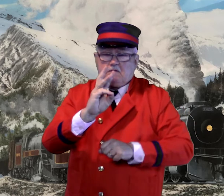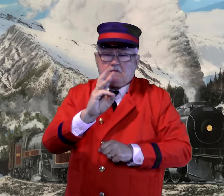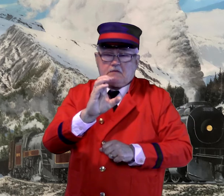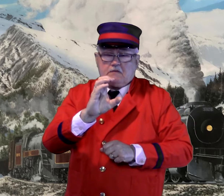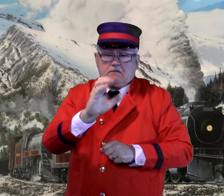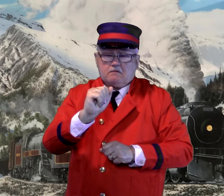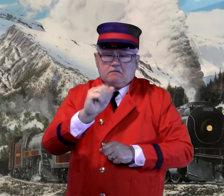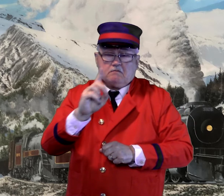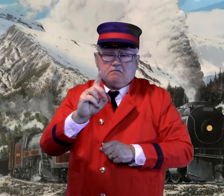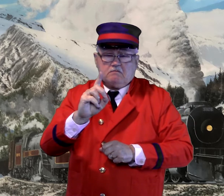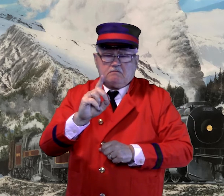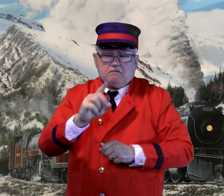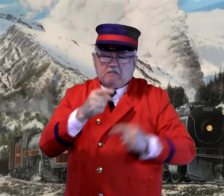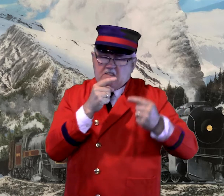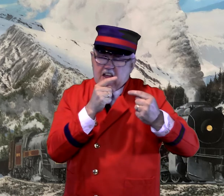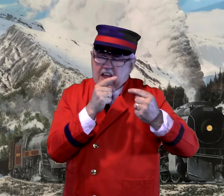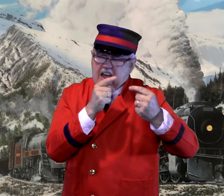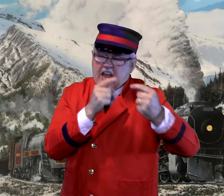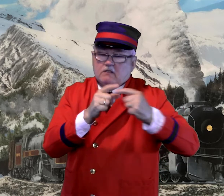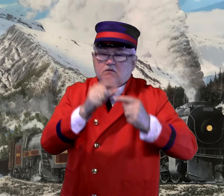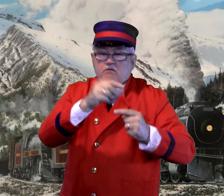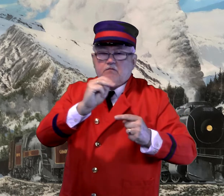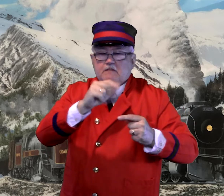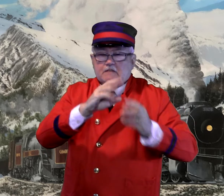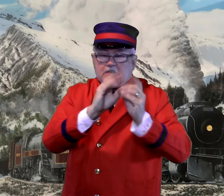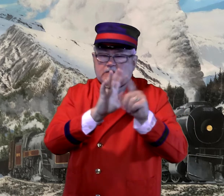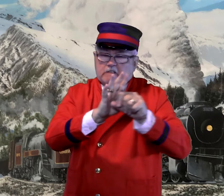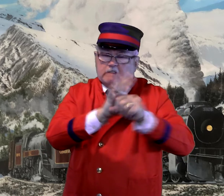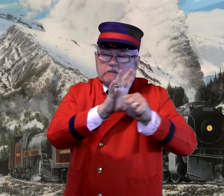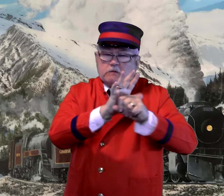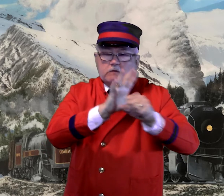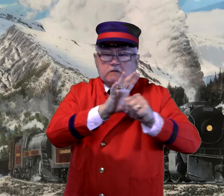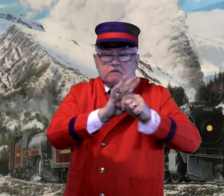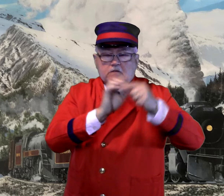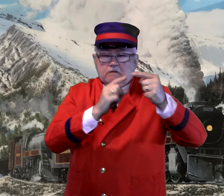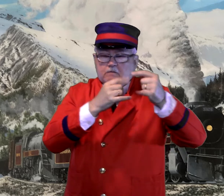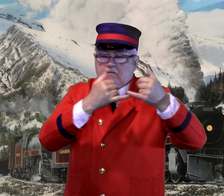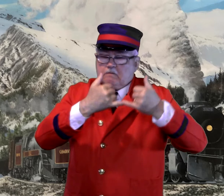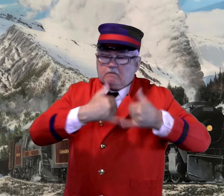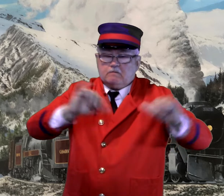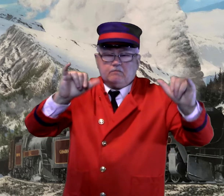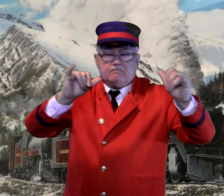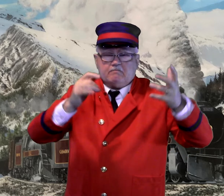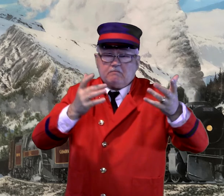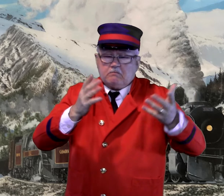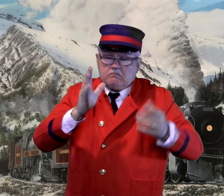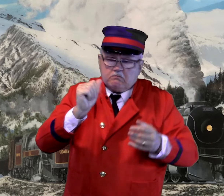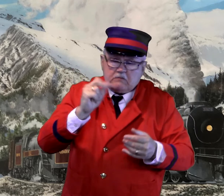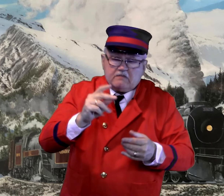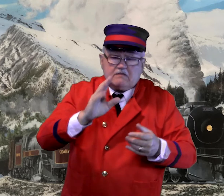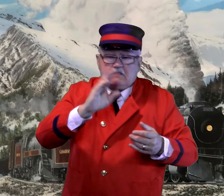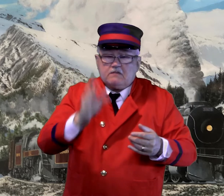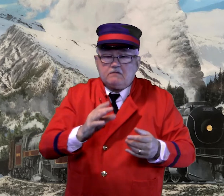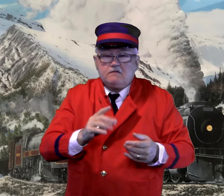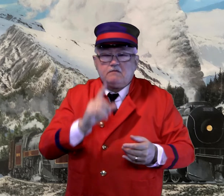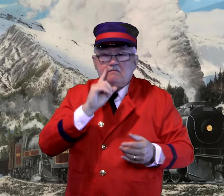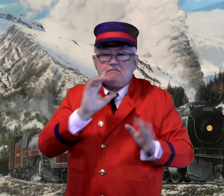so they fought long and hard, even involving the Western Canadian Association of the Deaf, to lobby the government. The community